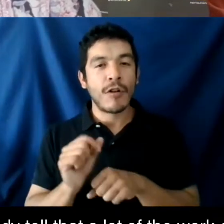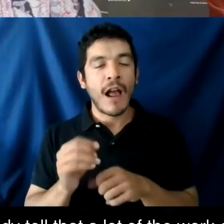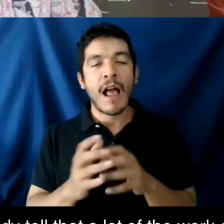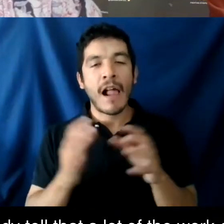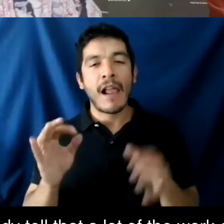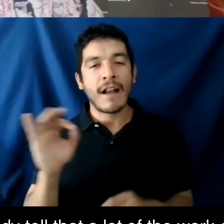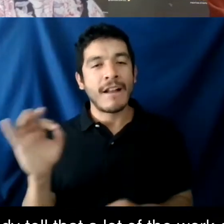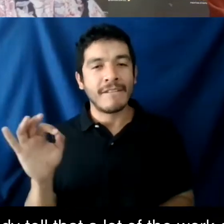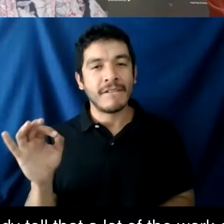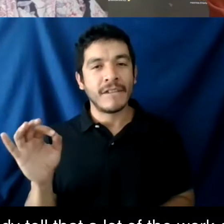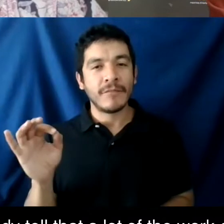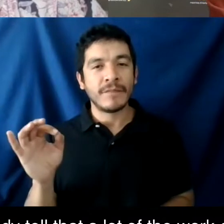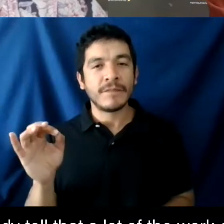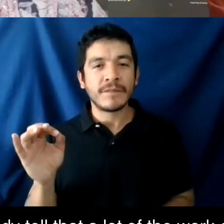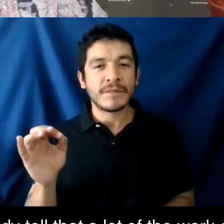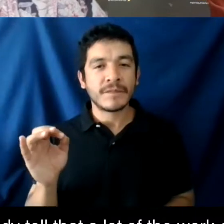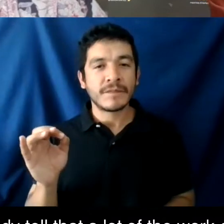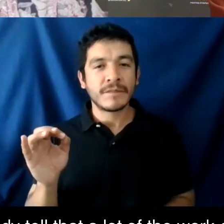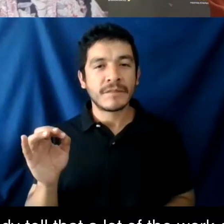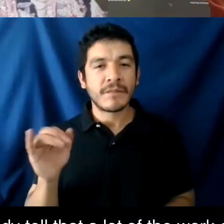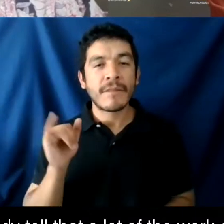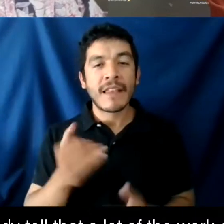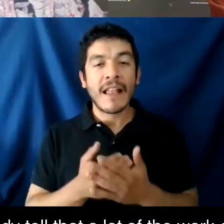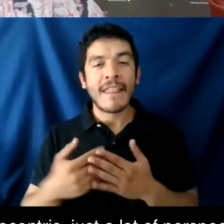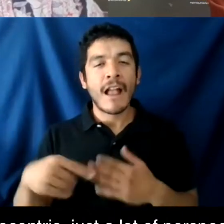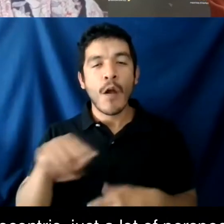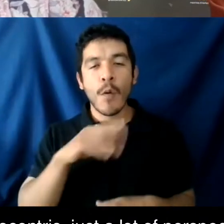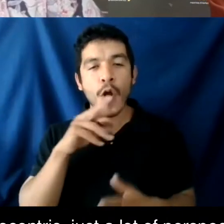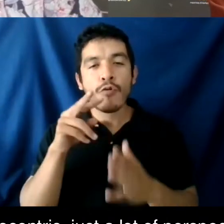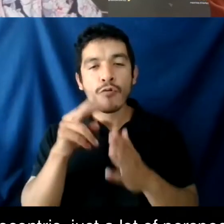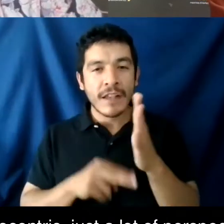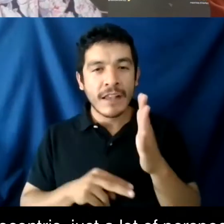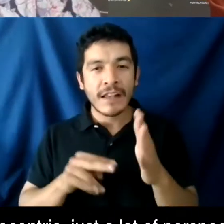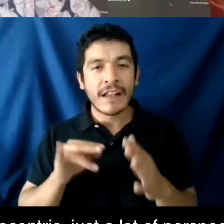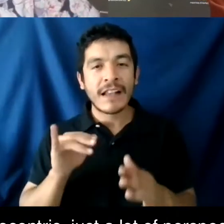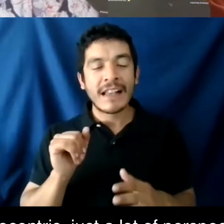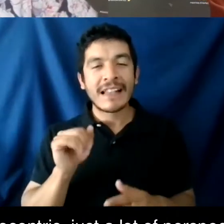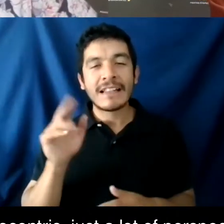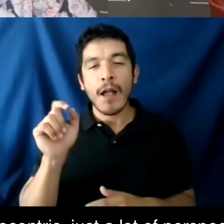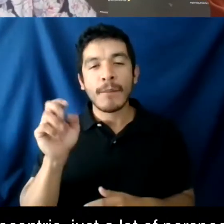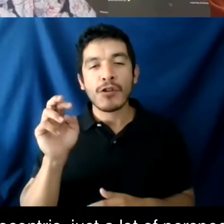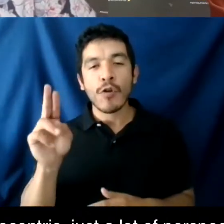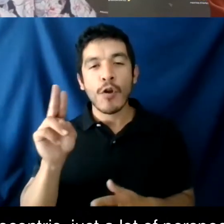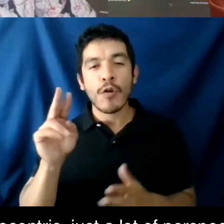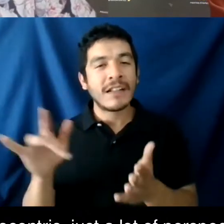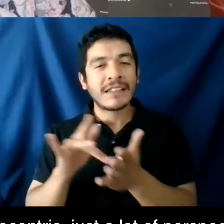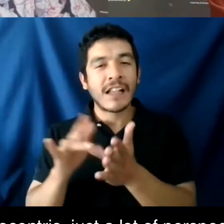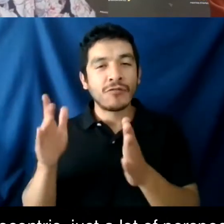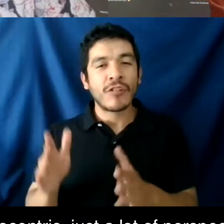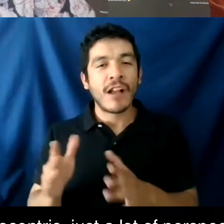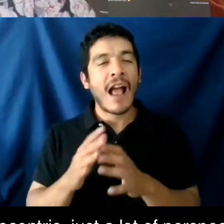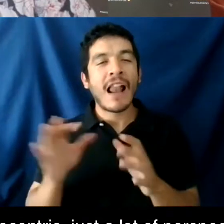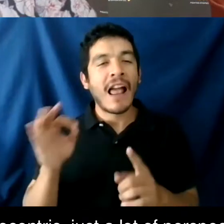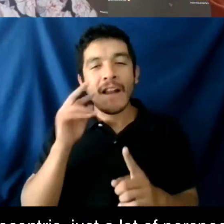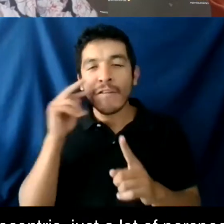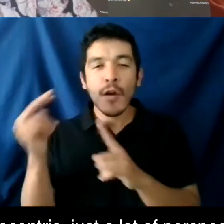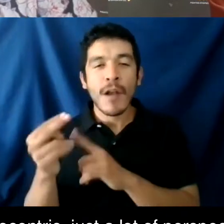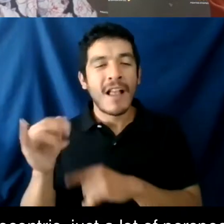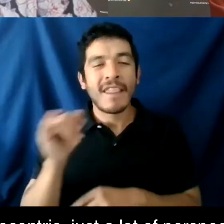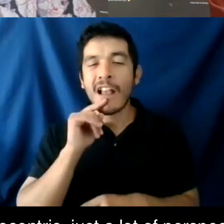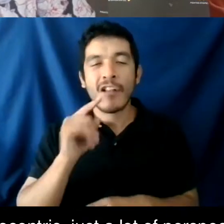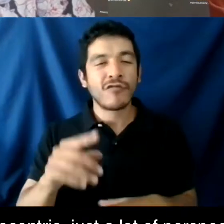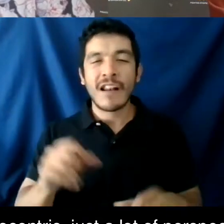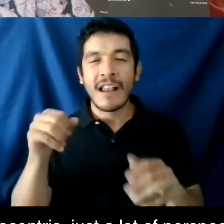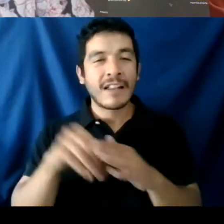of the material that we're getting to read is Eurocentric. Just a lot of perspectives that don't really take